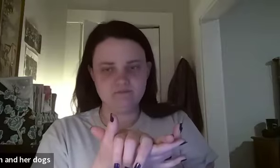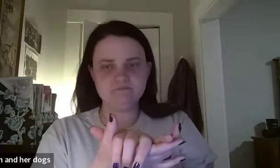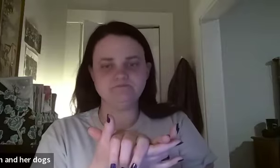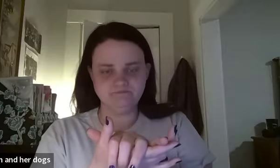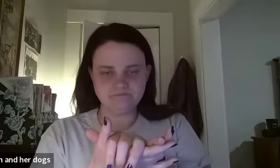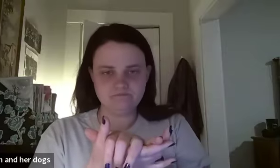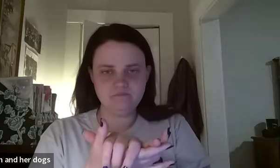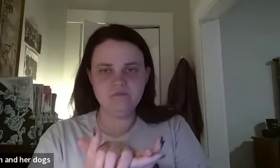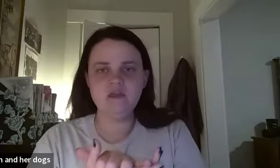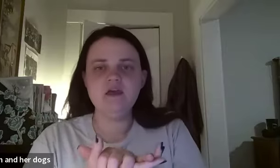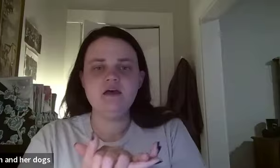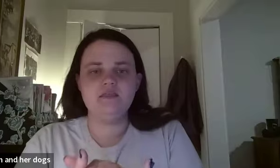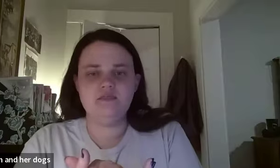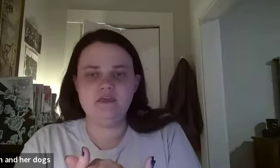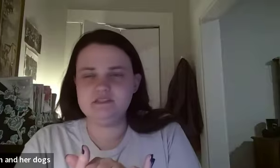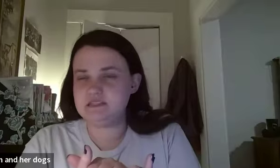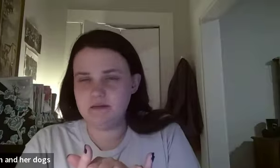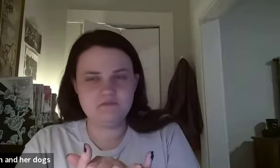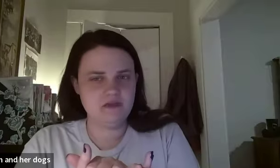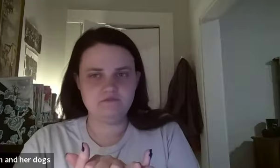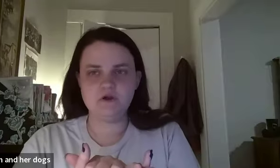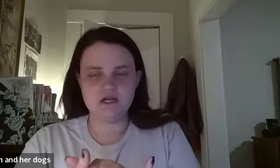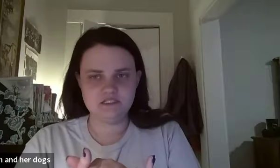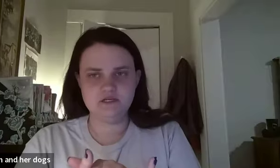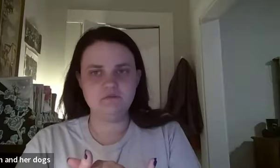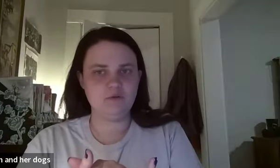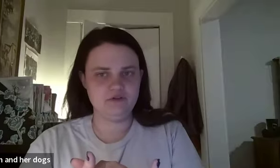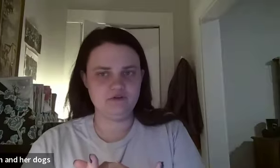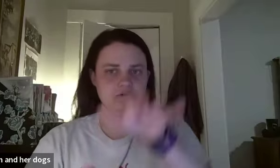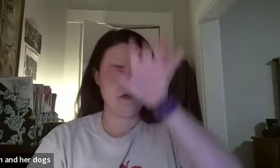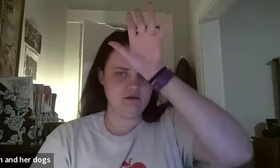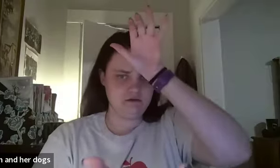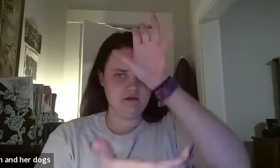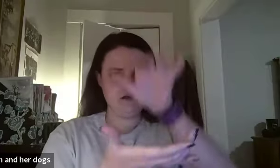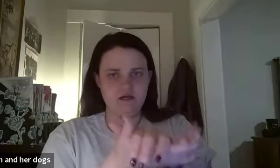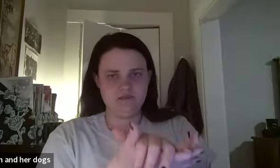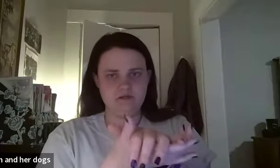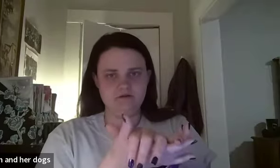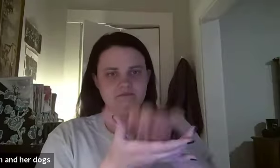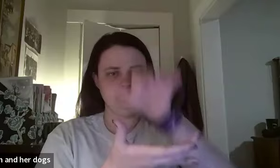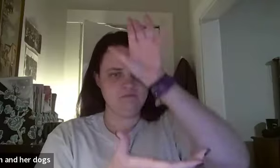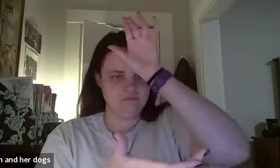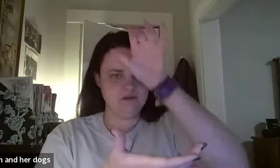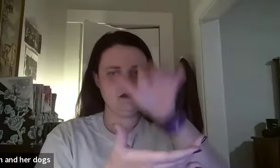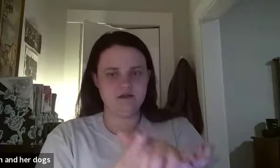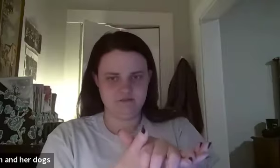Okay. Then the same thing for husband, but with your forehead. Husband,